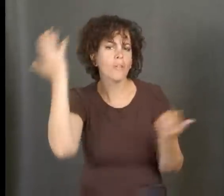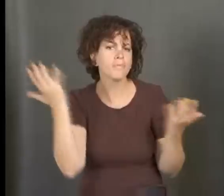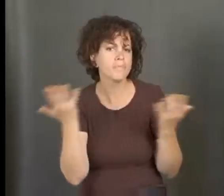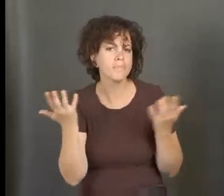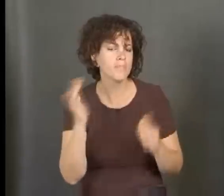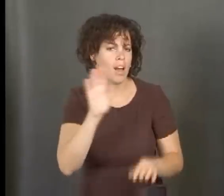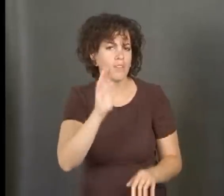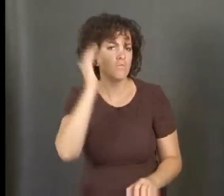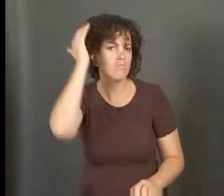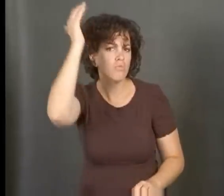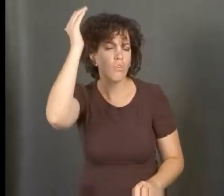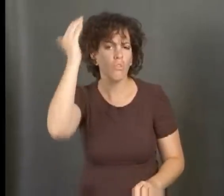Tall.